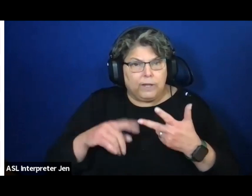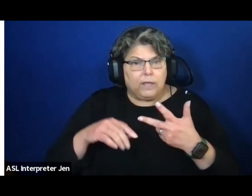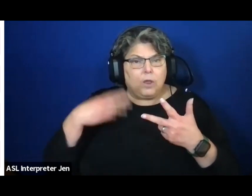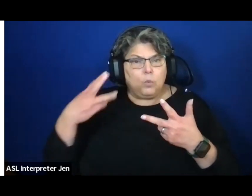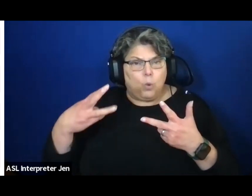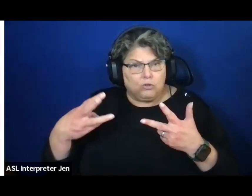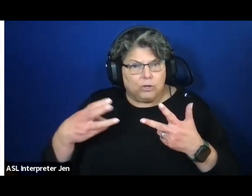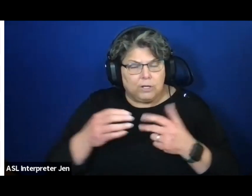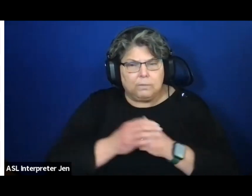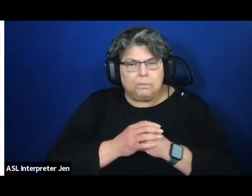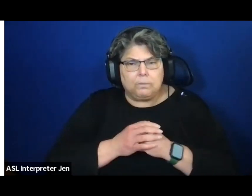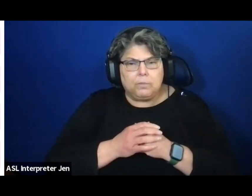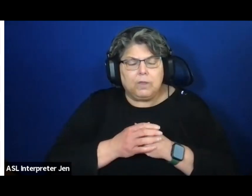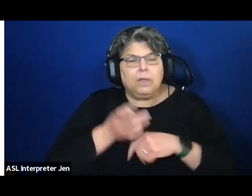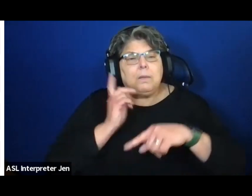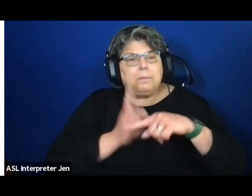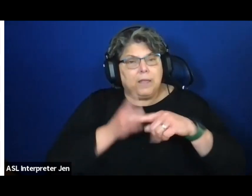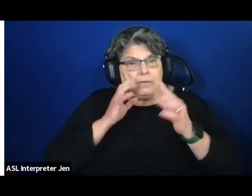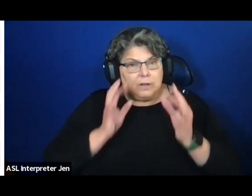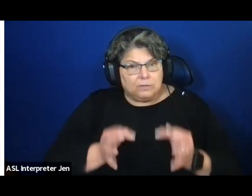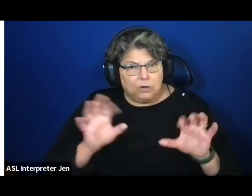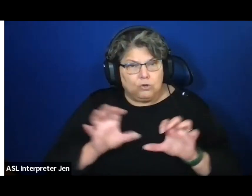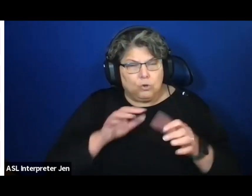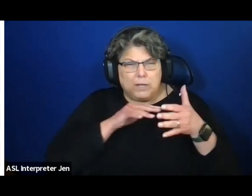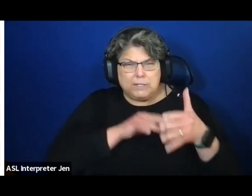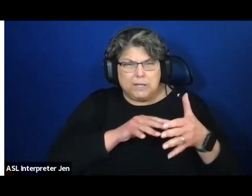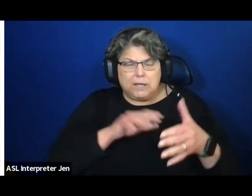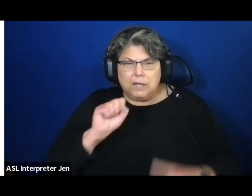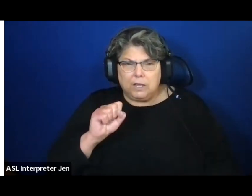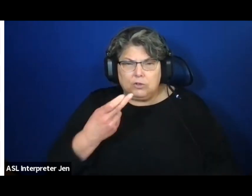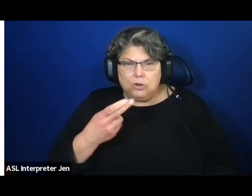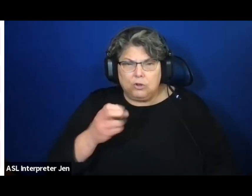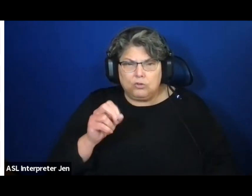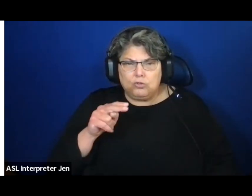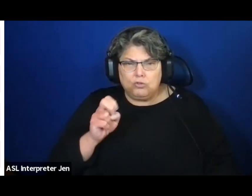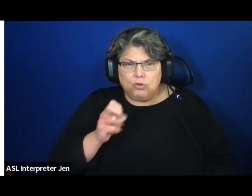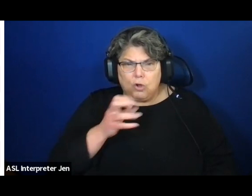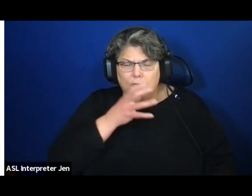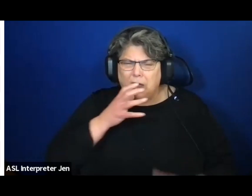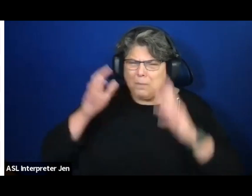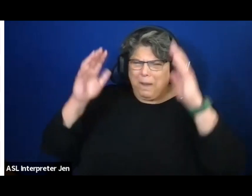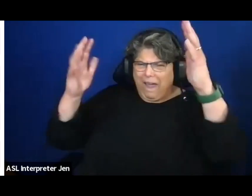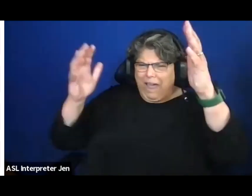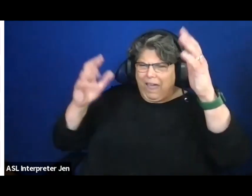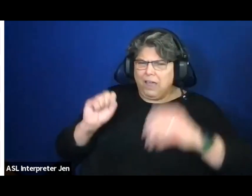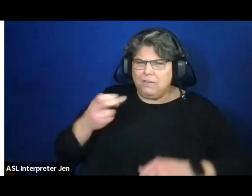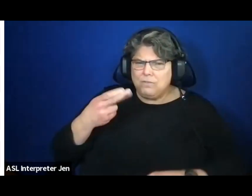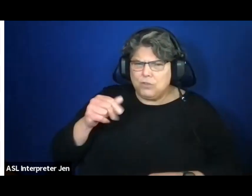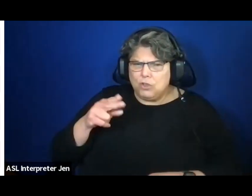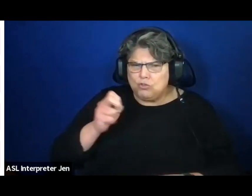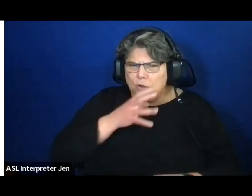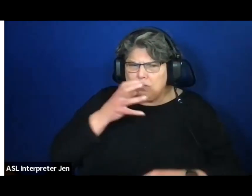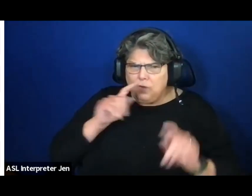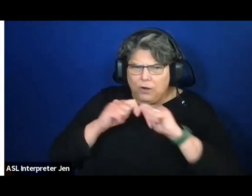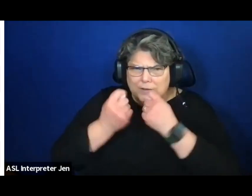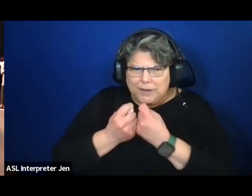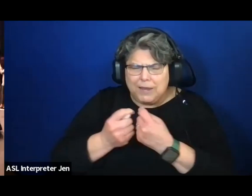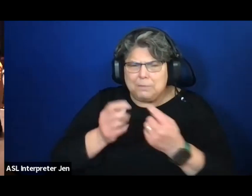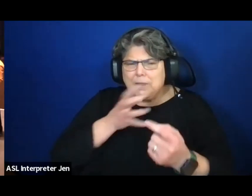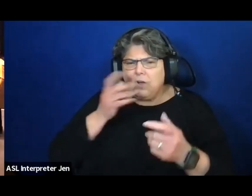And also, I decided to do a study at Shone Farm. Let's give a shout out to the Shone Farm team, the farm managers, the team, and everybody, okay?